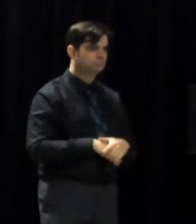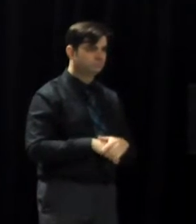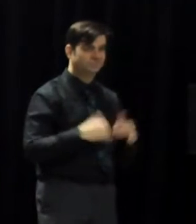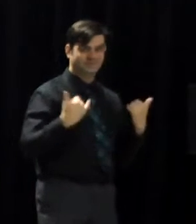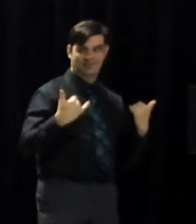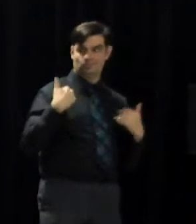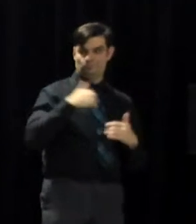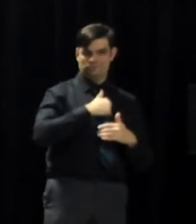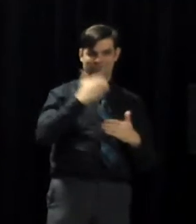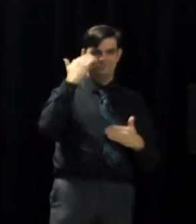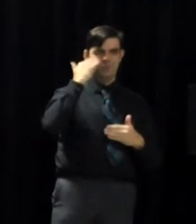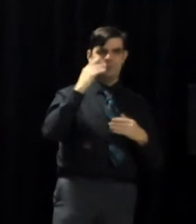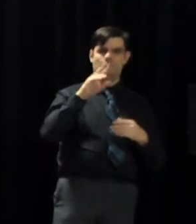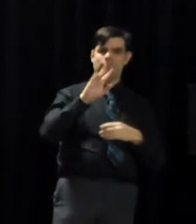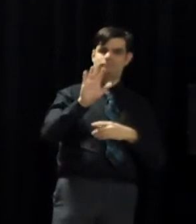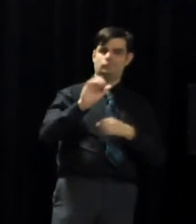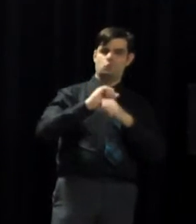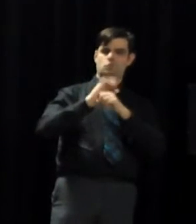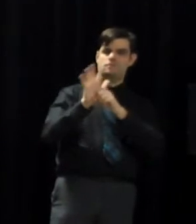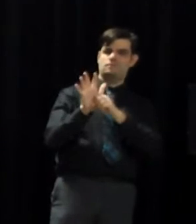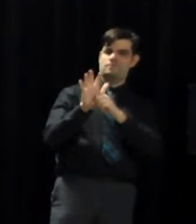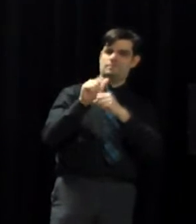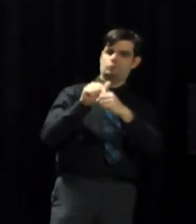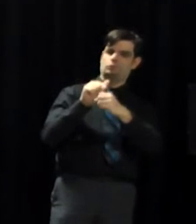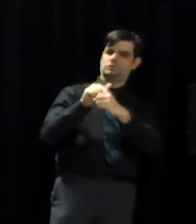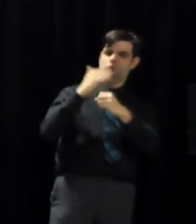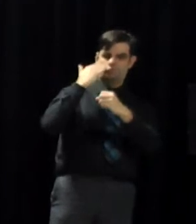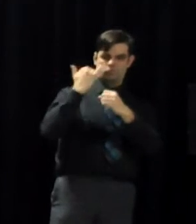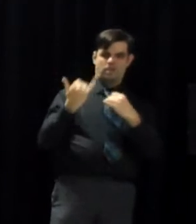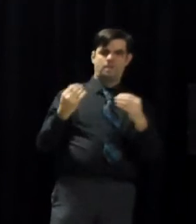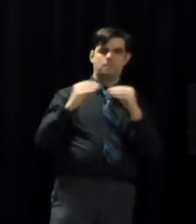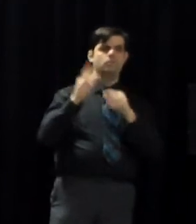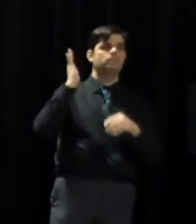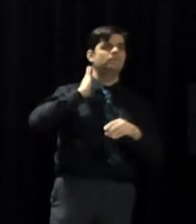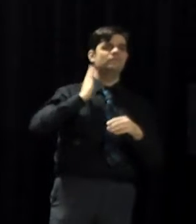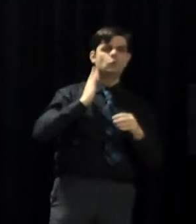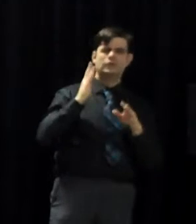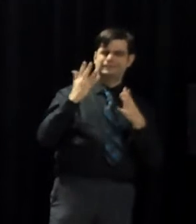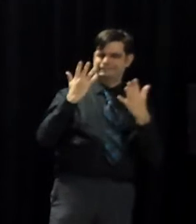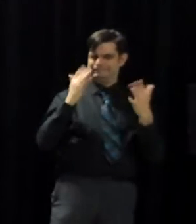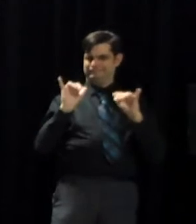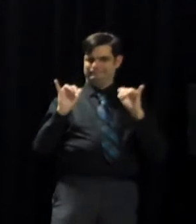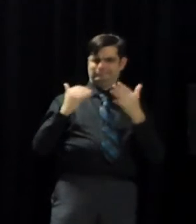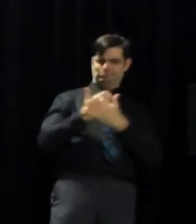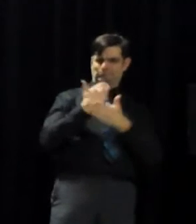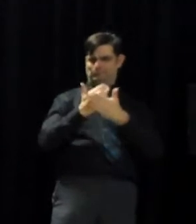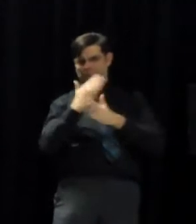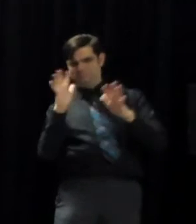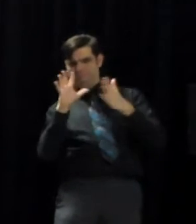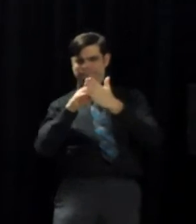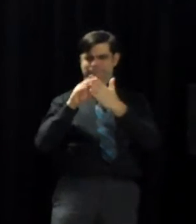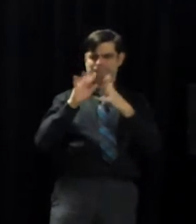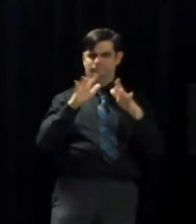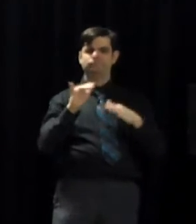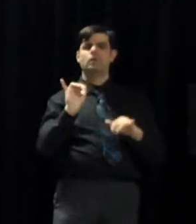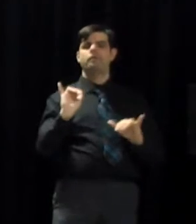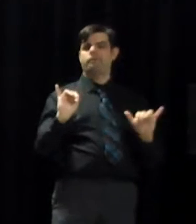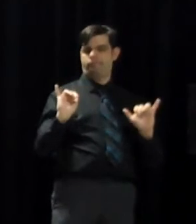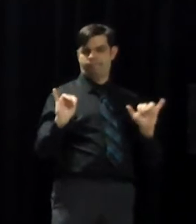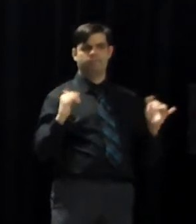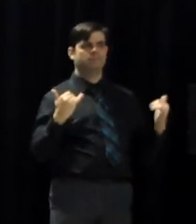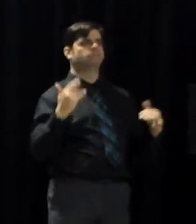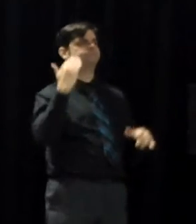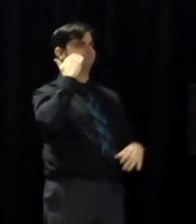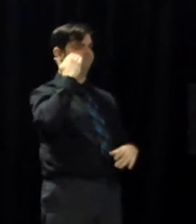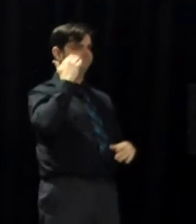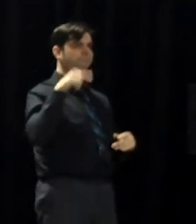data and say, why would we make this decision? And as leaders, we struggle. We want to be able to stop the pain